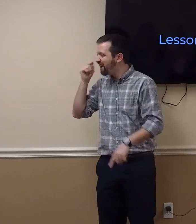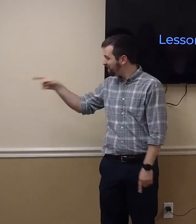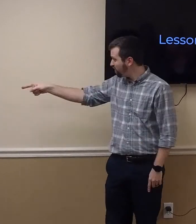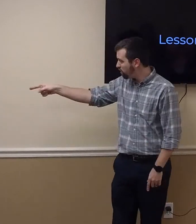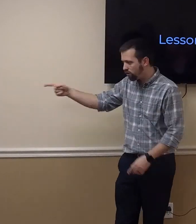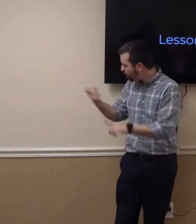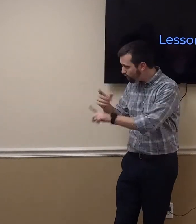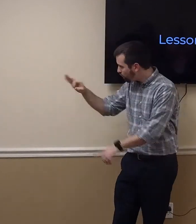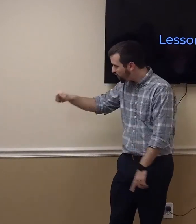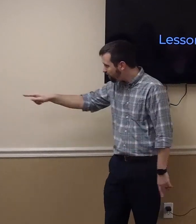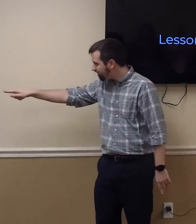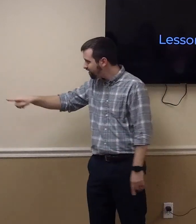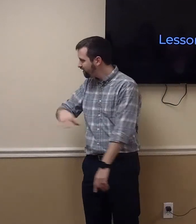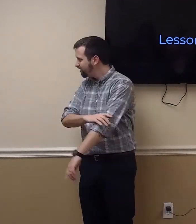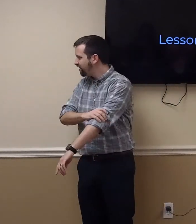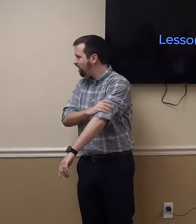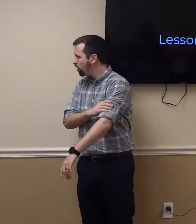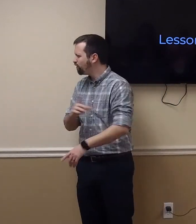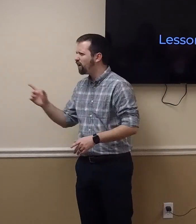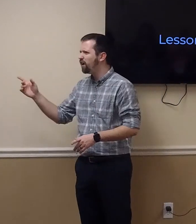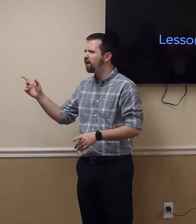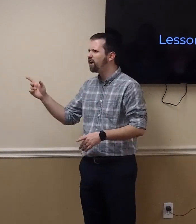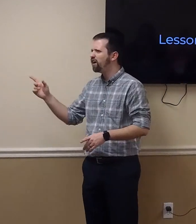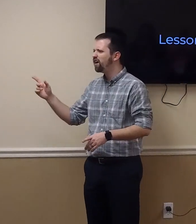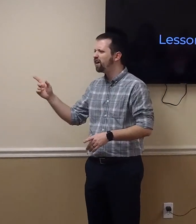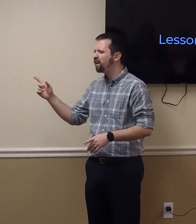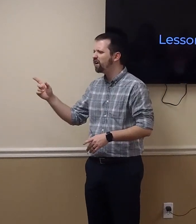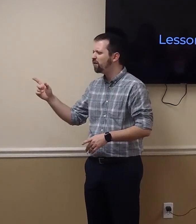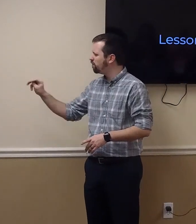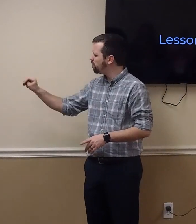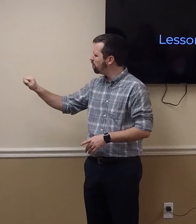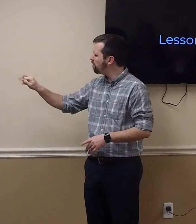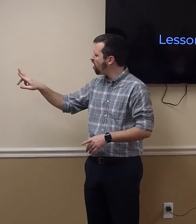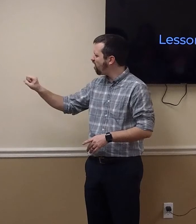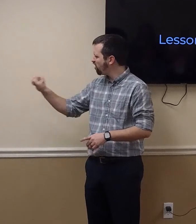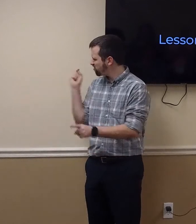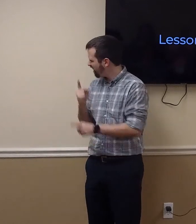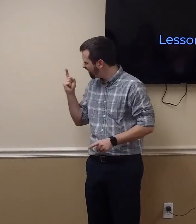Because even you're not from Florida? No, you're from Mars, right?